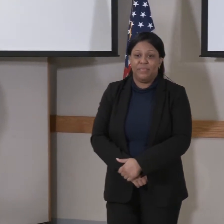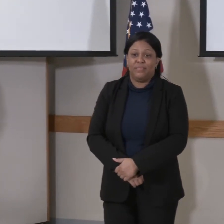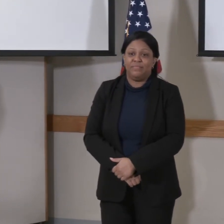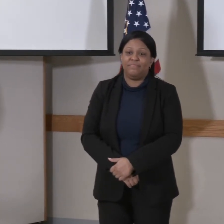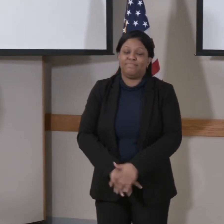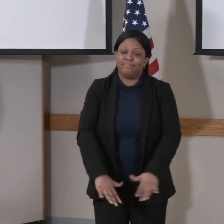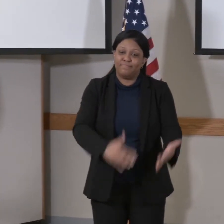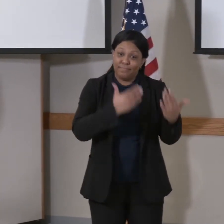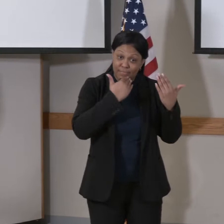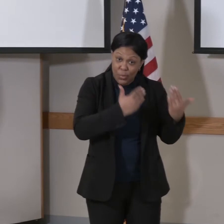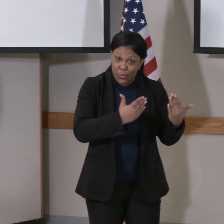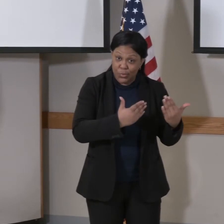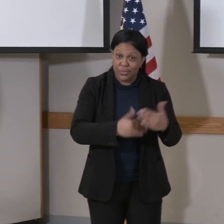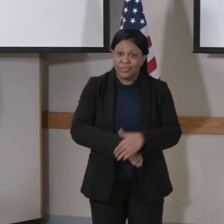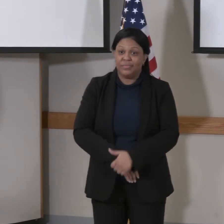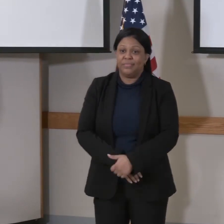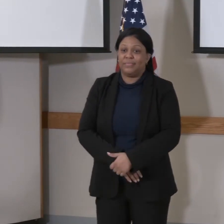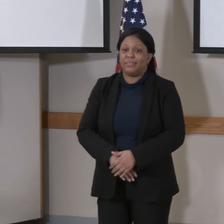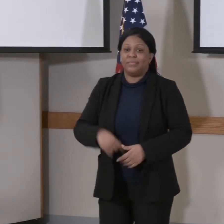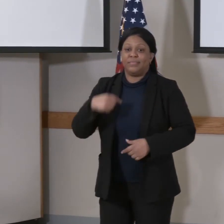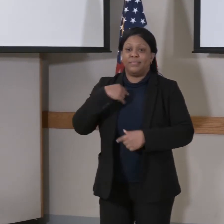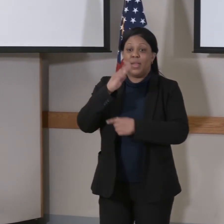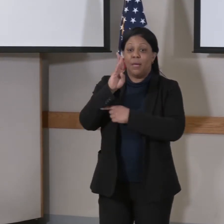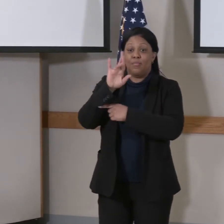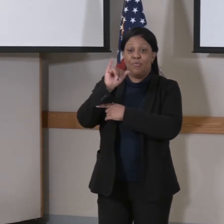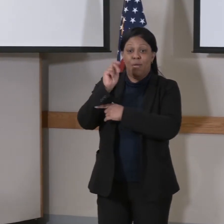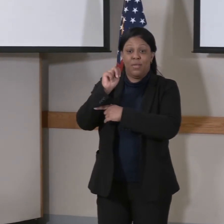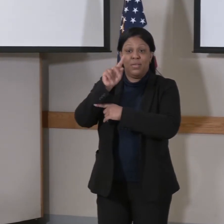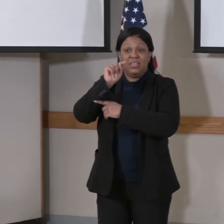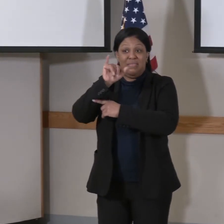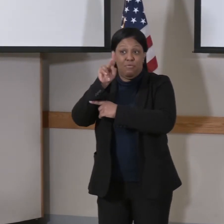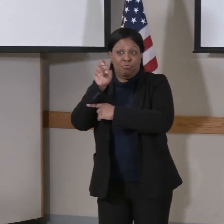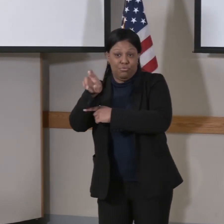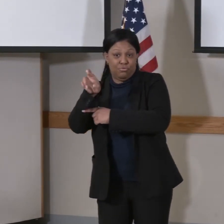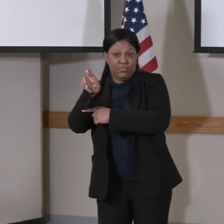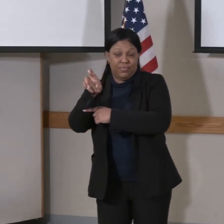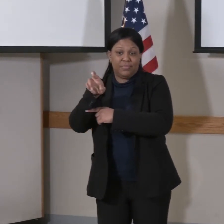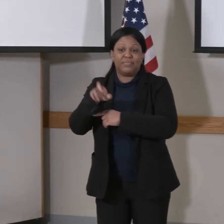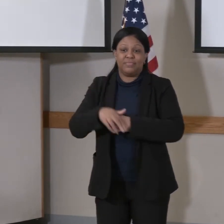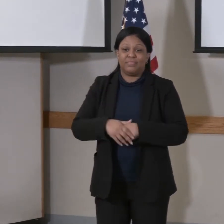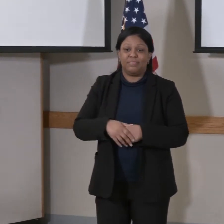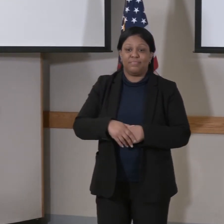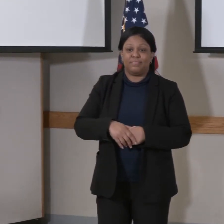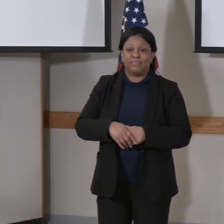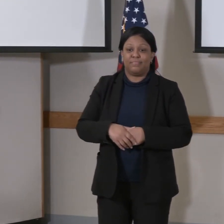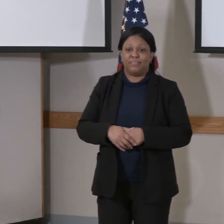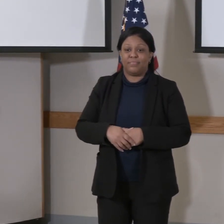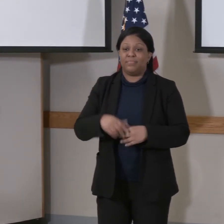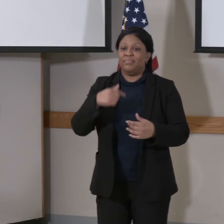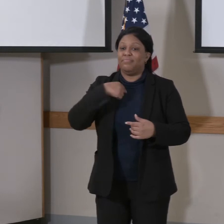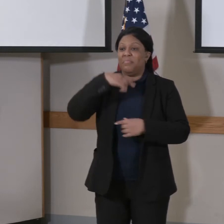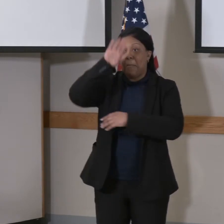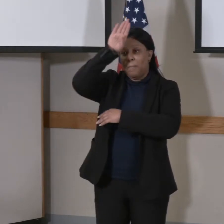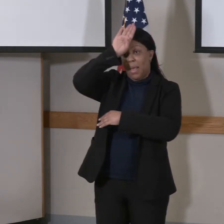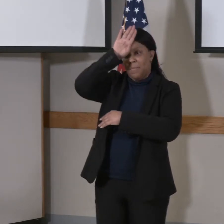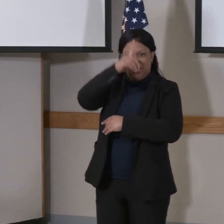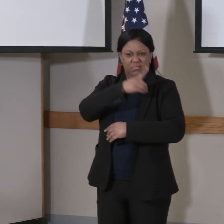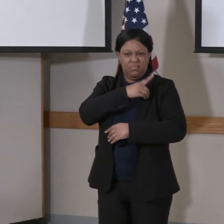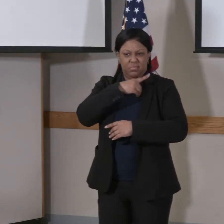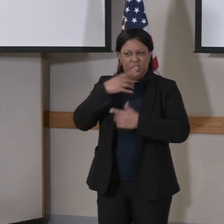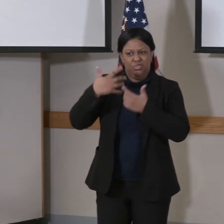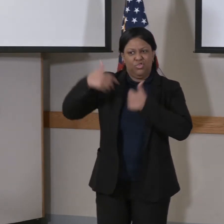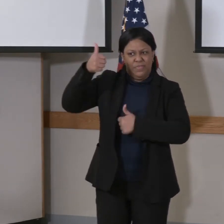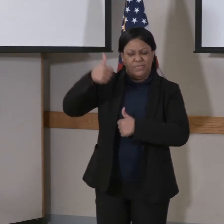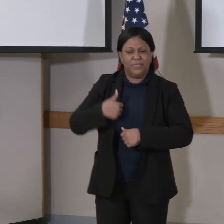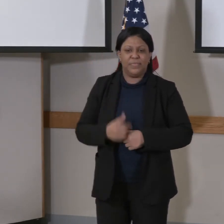Thank you. I'm Brian Tyner, Fire Chief of the Minneapolis Fire Department. We stand ready to respond to any emergencies that may come